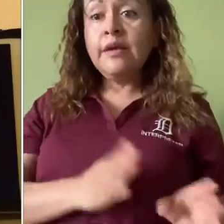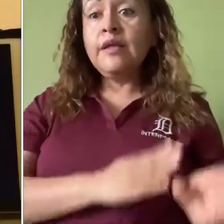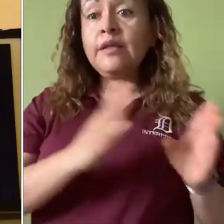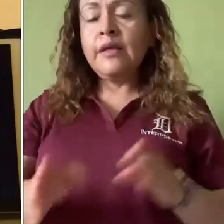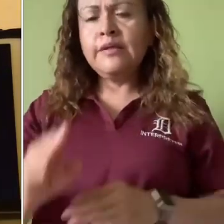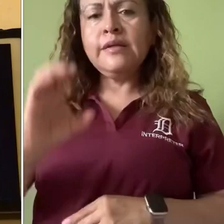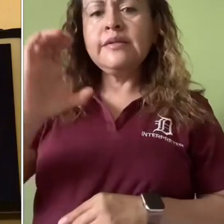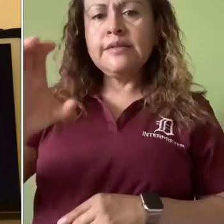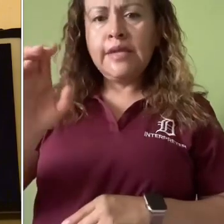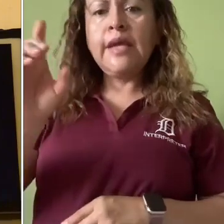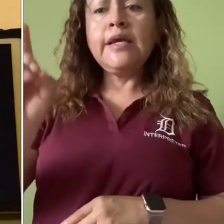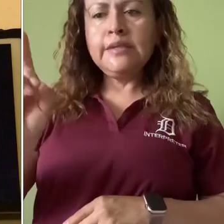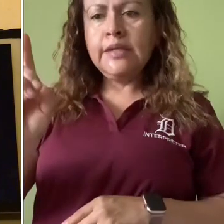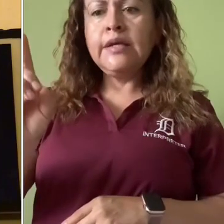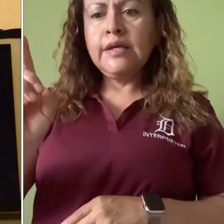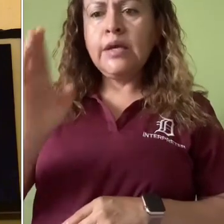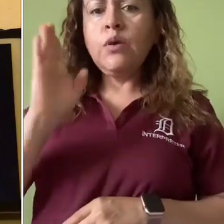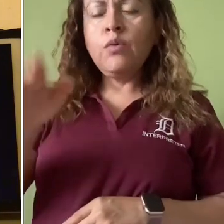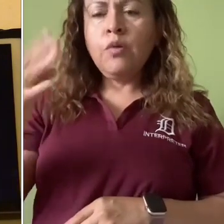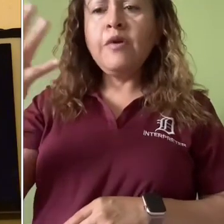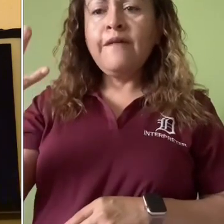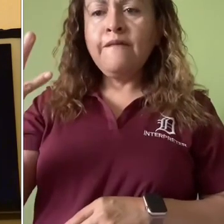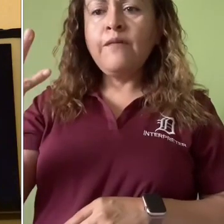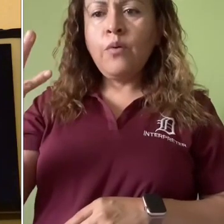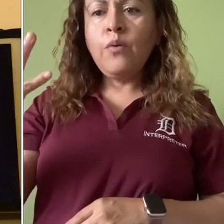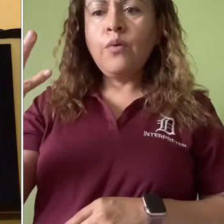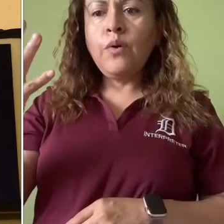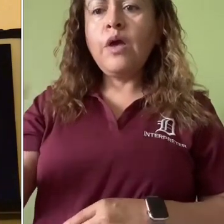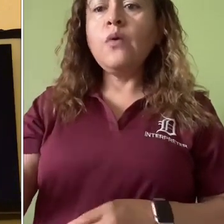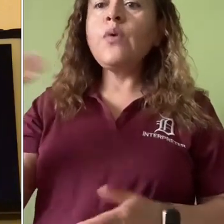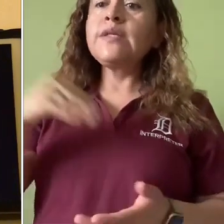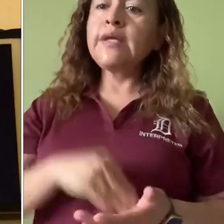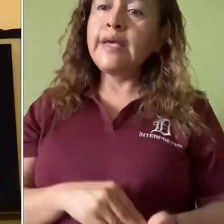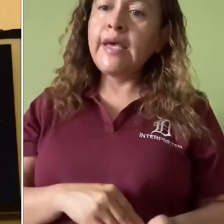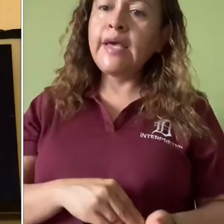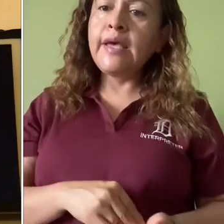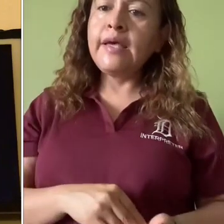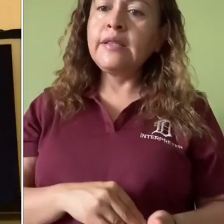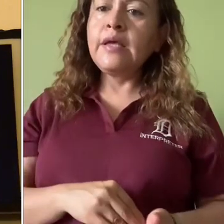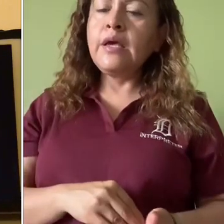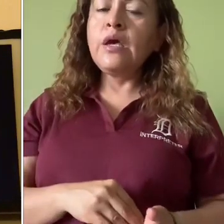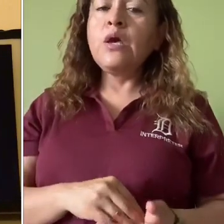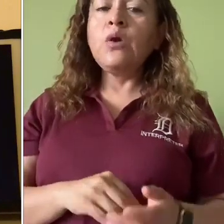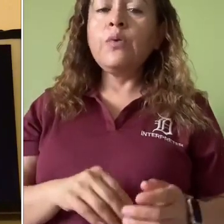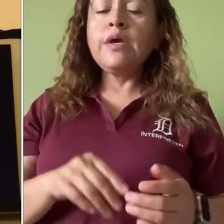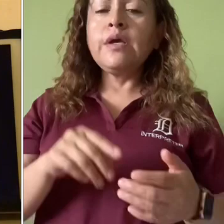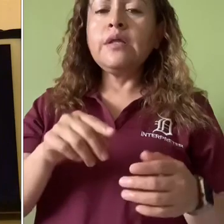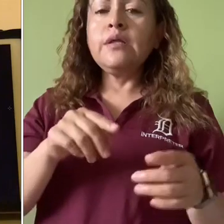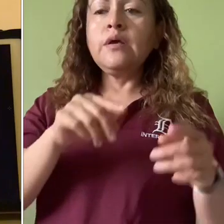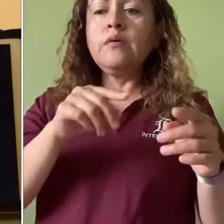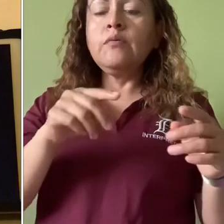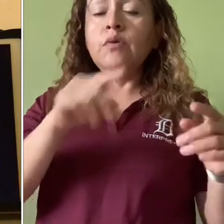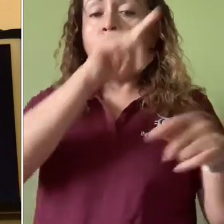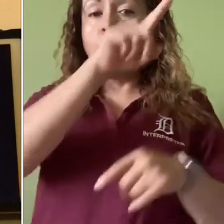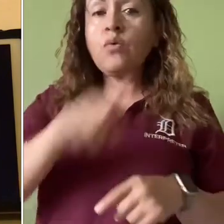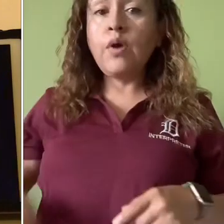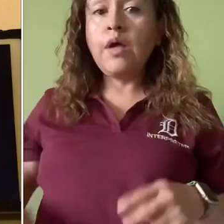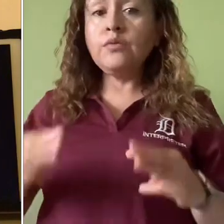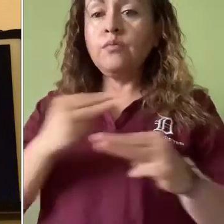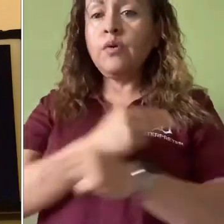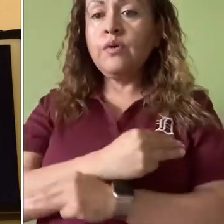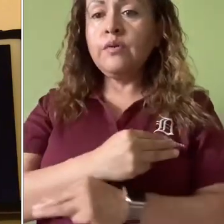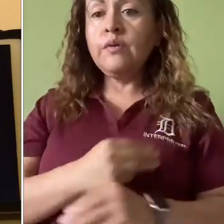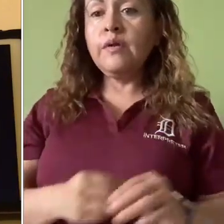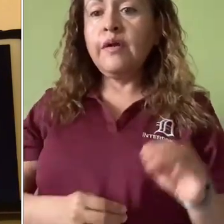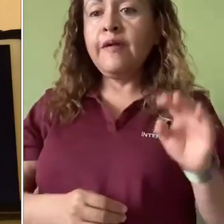going to be 8. And we know what CD is. CD is going to be 4. And so once again, we can cross